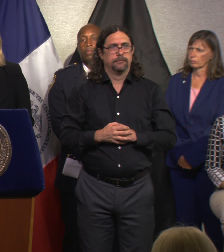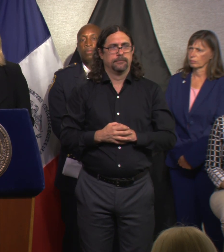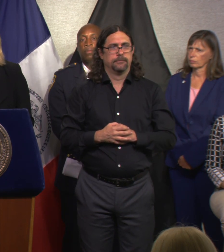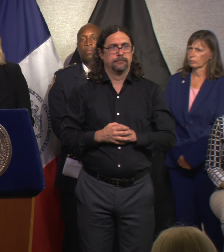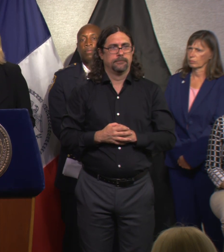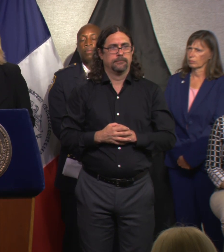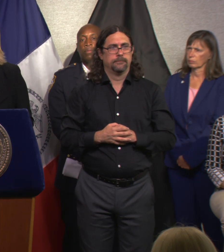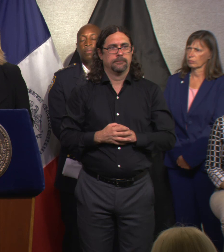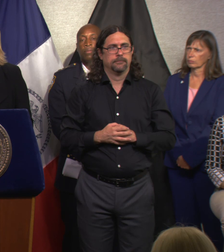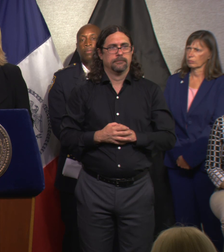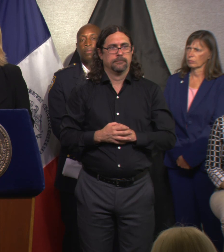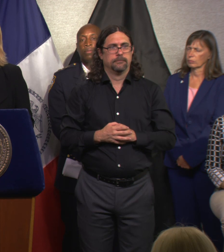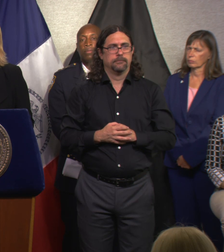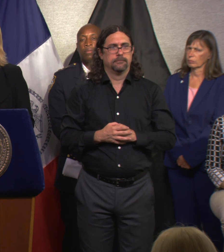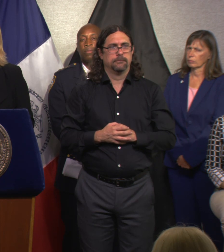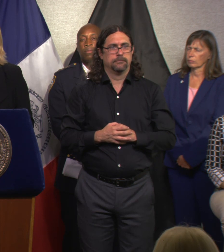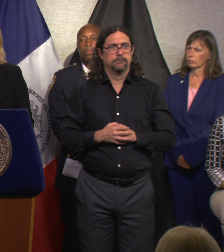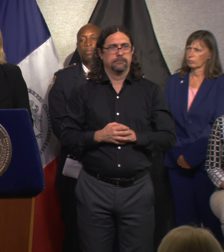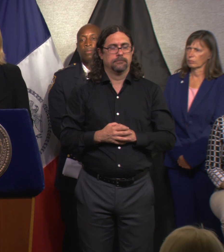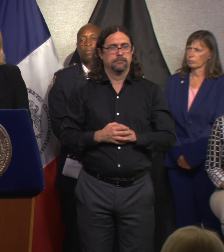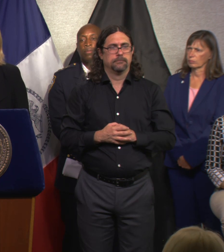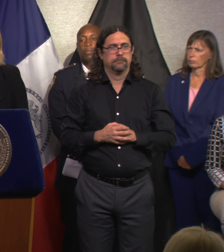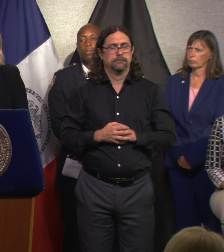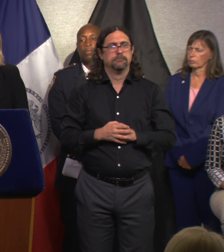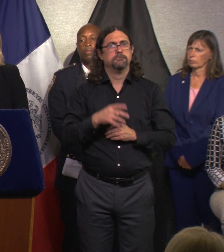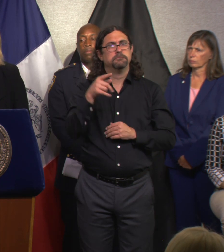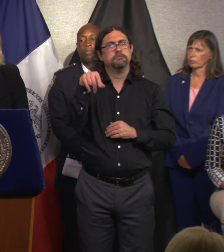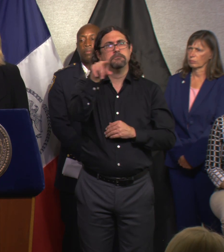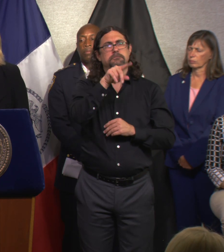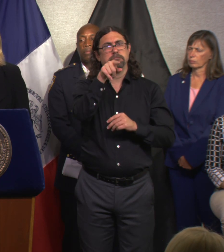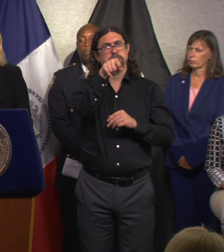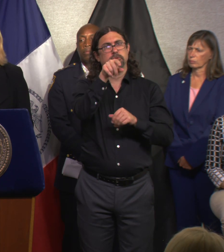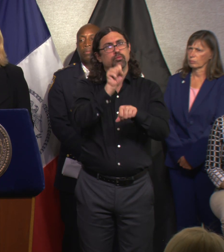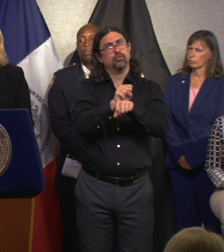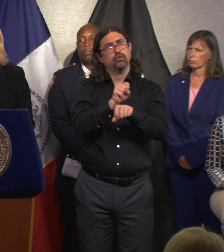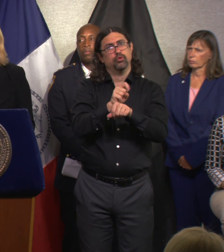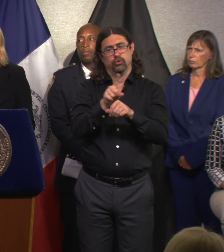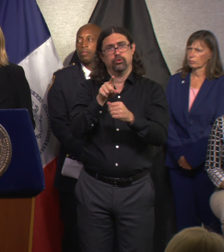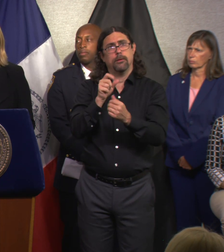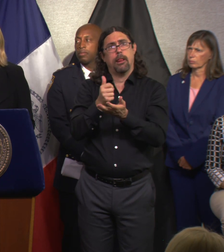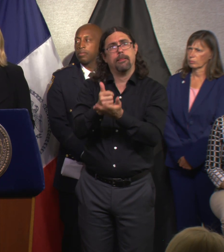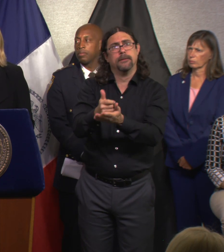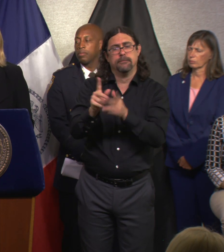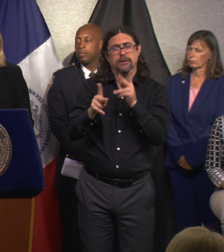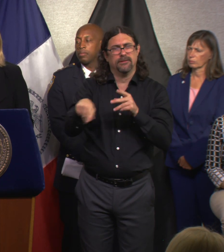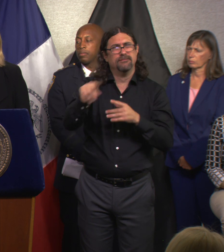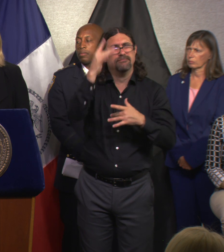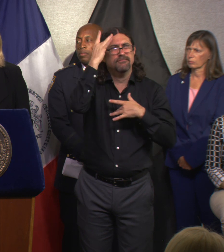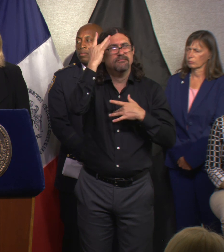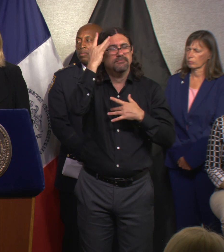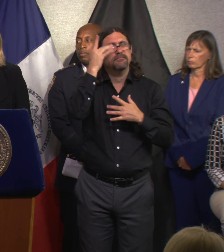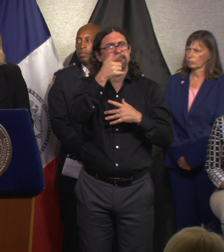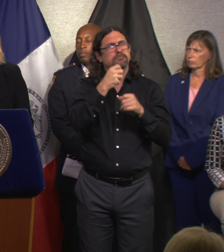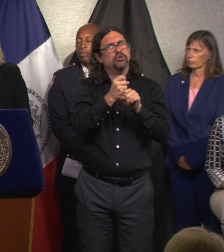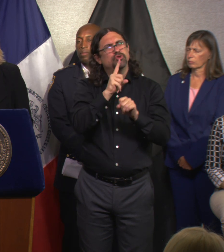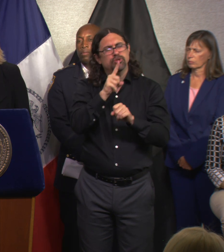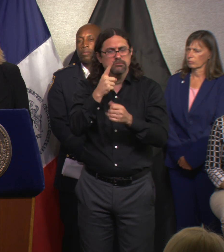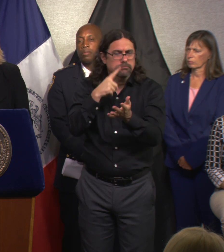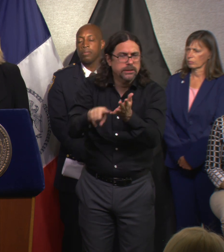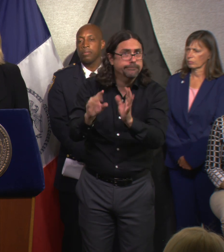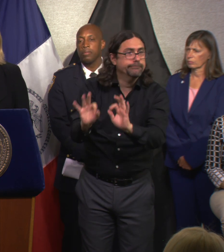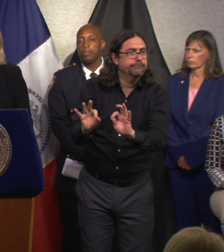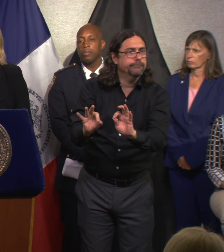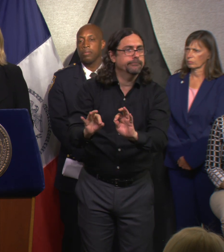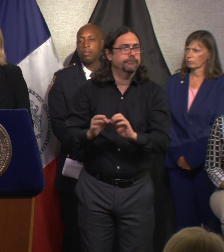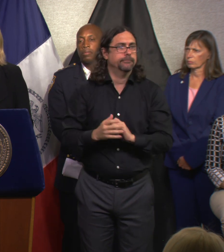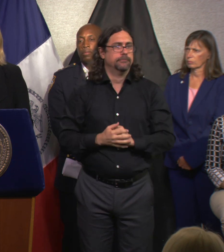partners continue to check in on their most vulnerable clients. We are also in communication with Con Ed and PSE&G to monitor the